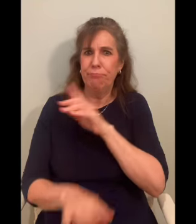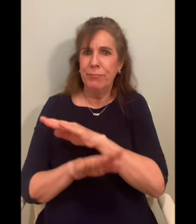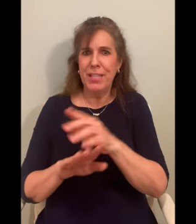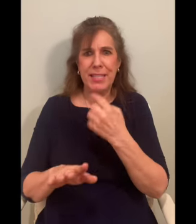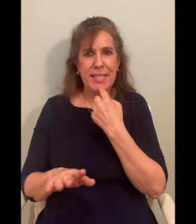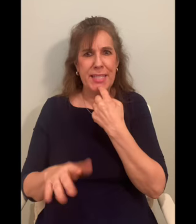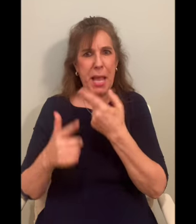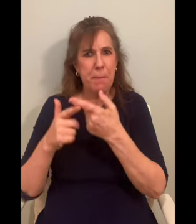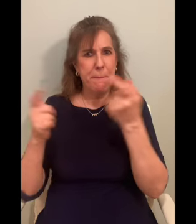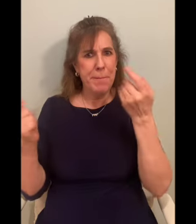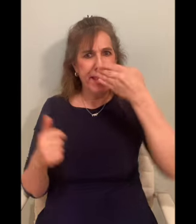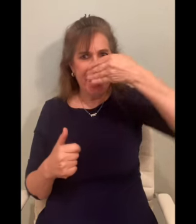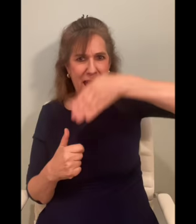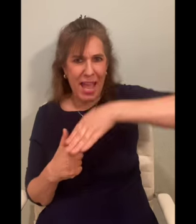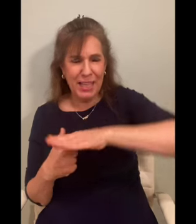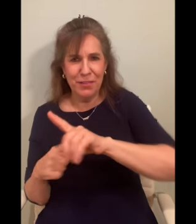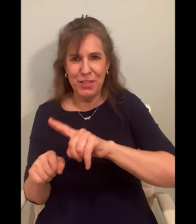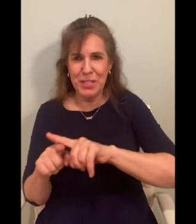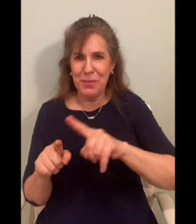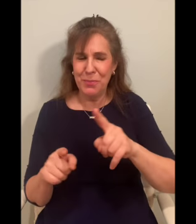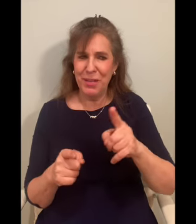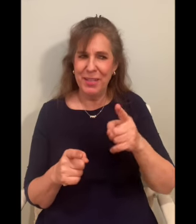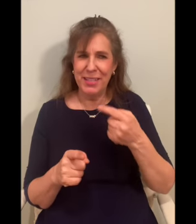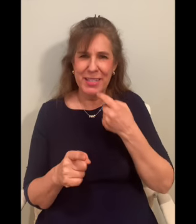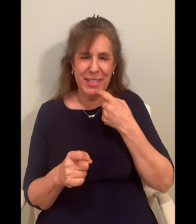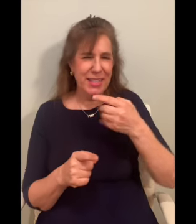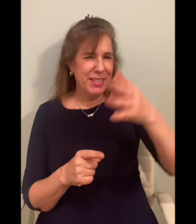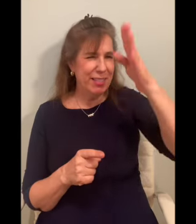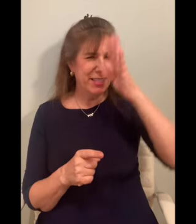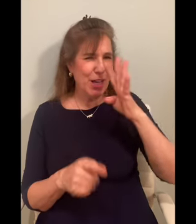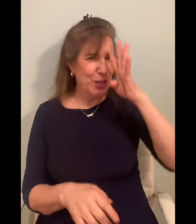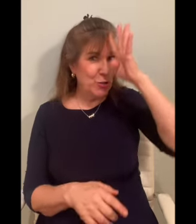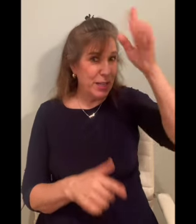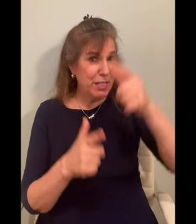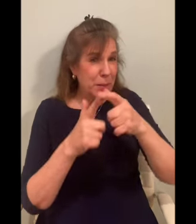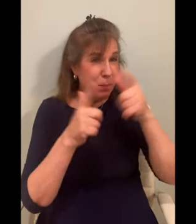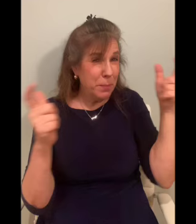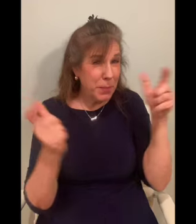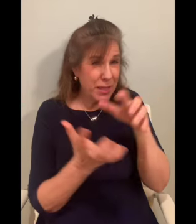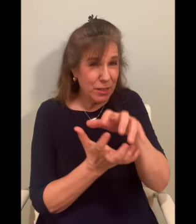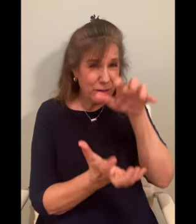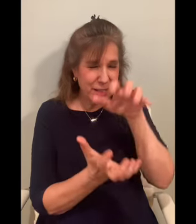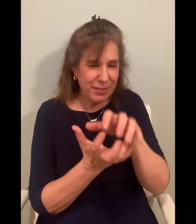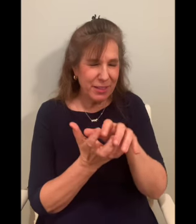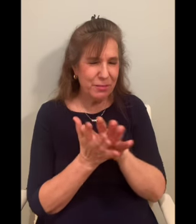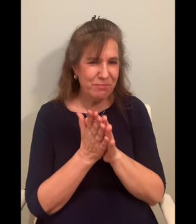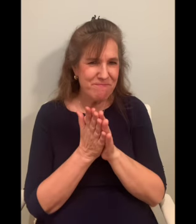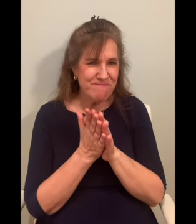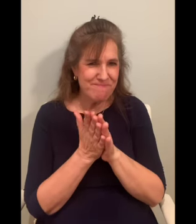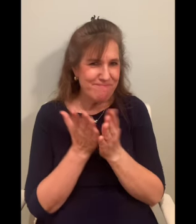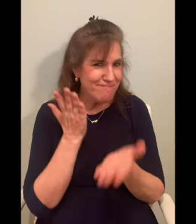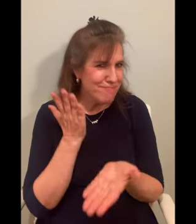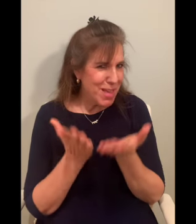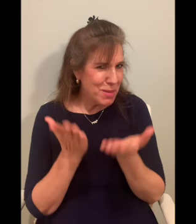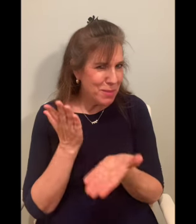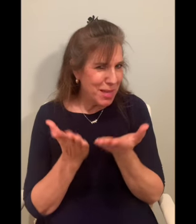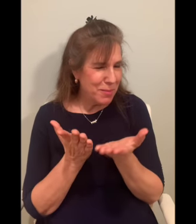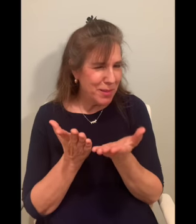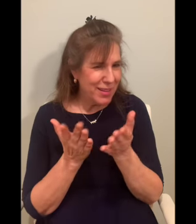it created them. It sounds like maybe you can see that maybe is the dinosaurs that He created. In